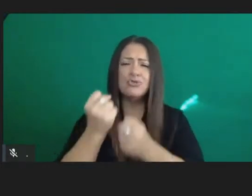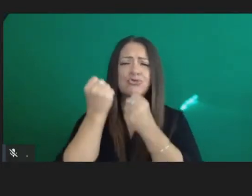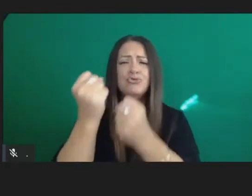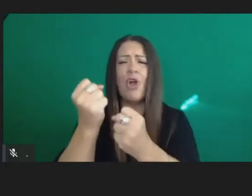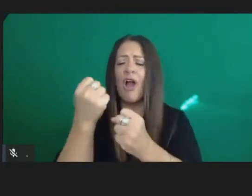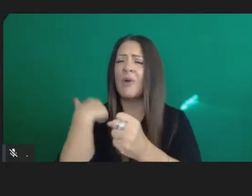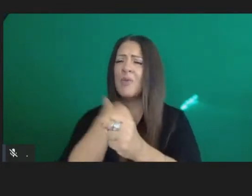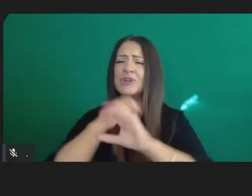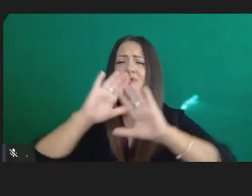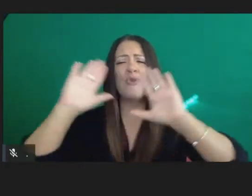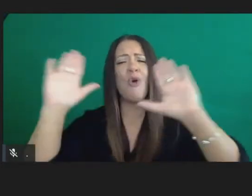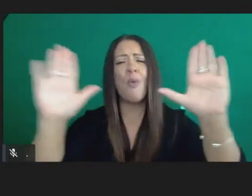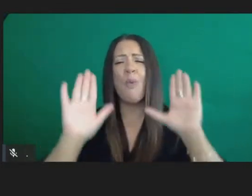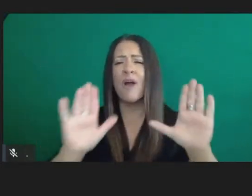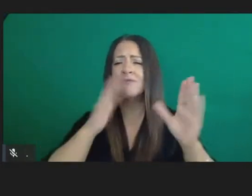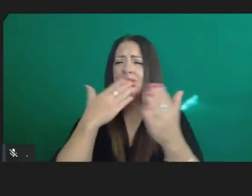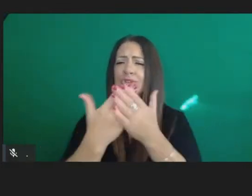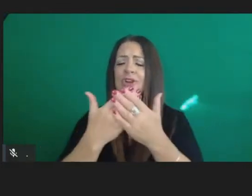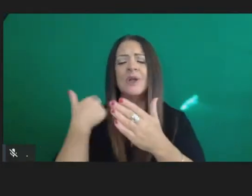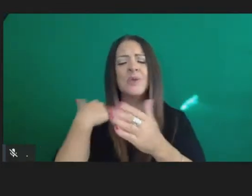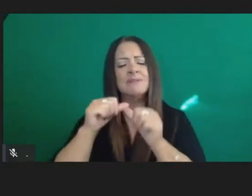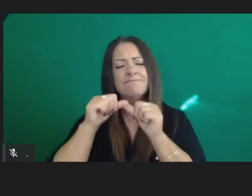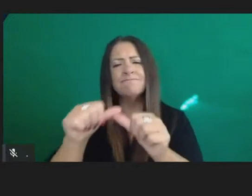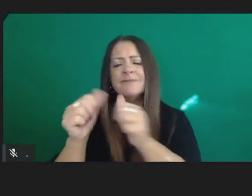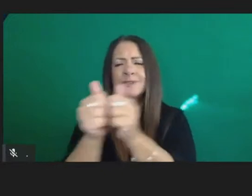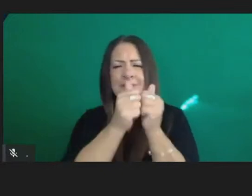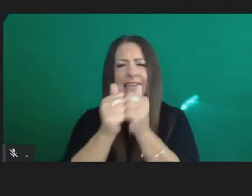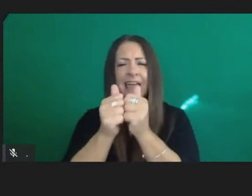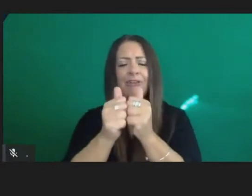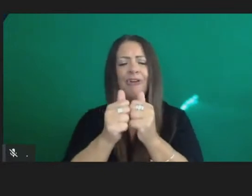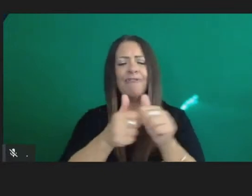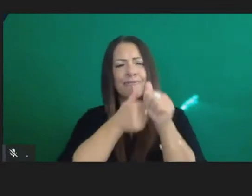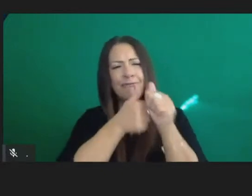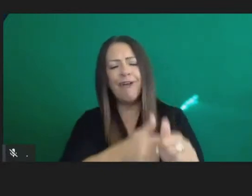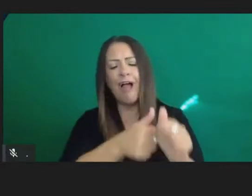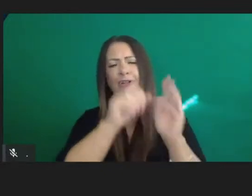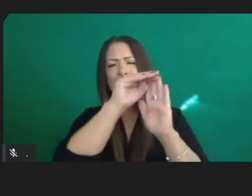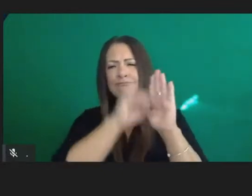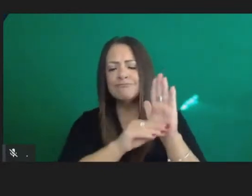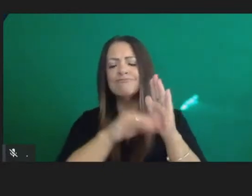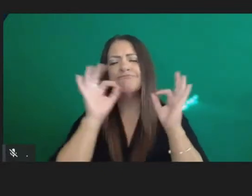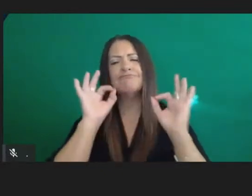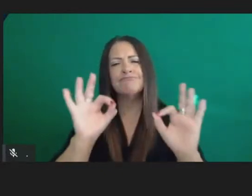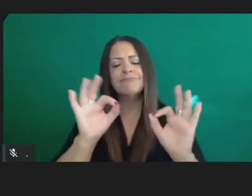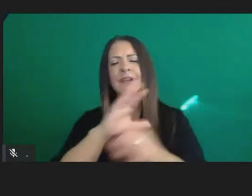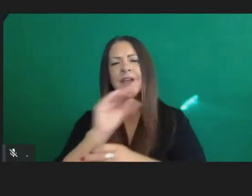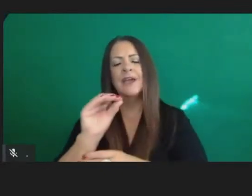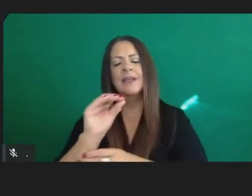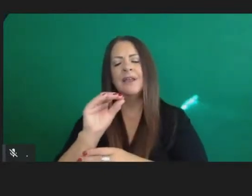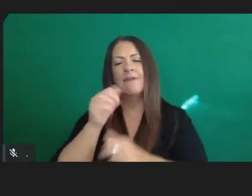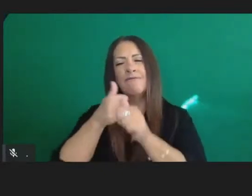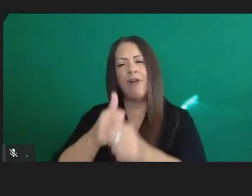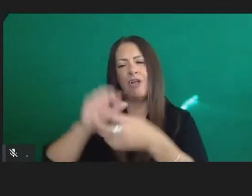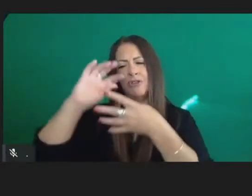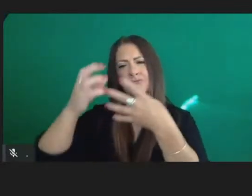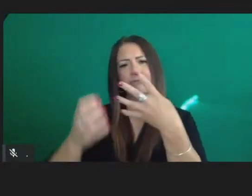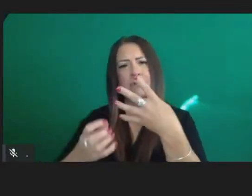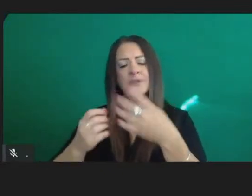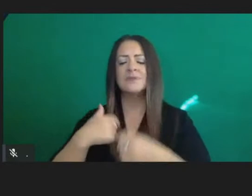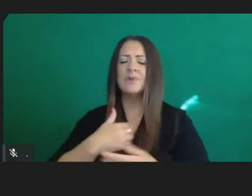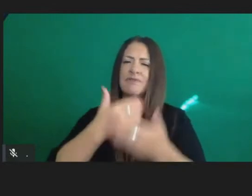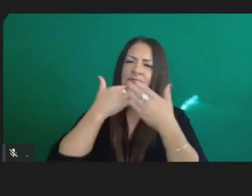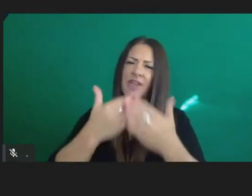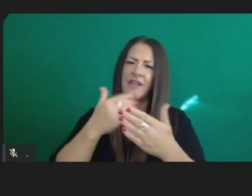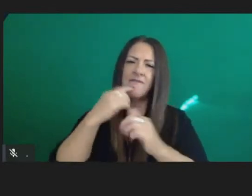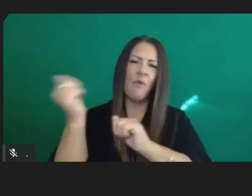to stay in front of COVID-19, our blueprint, a number of your own local efforts. Just really grateful to our